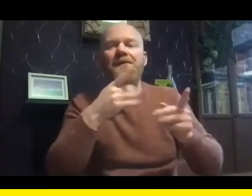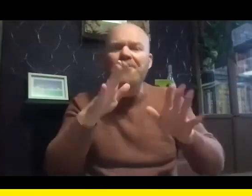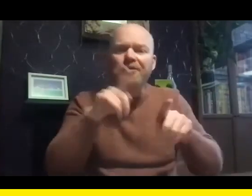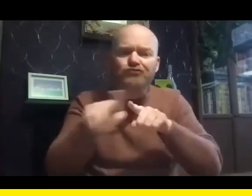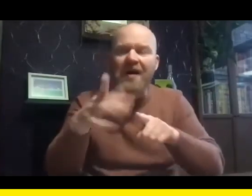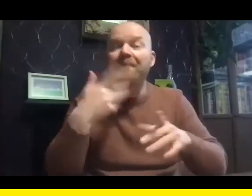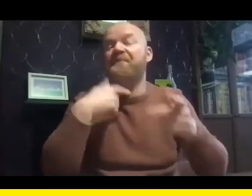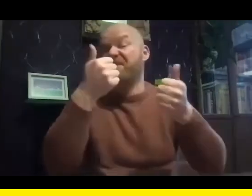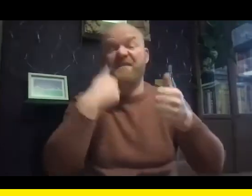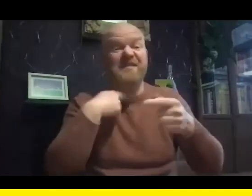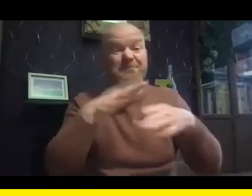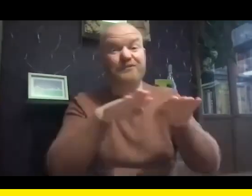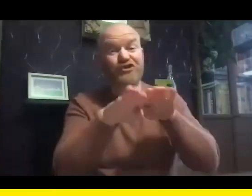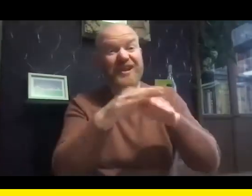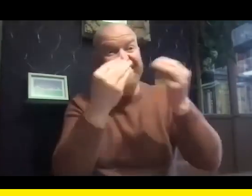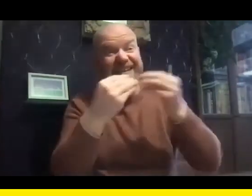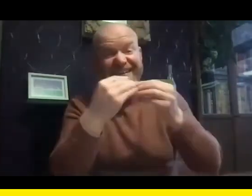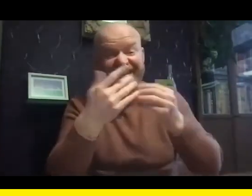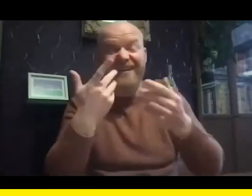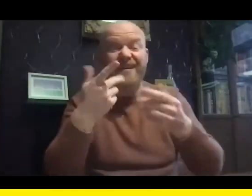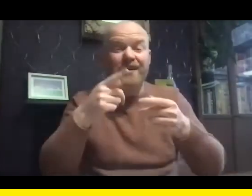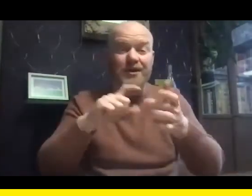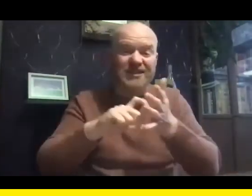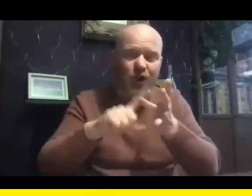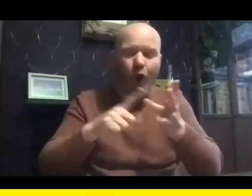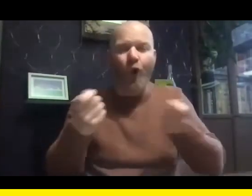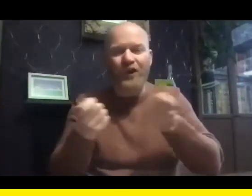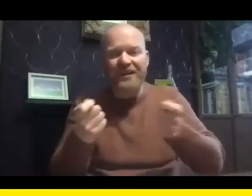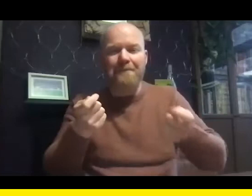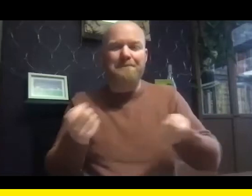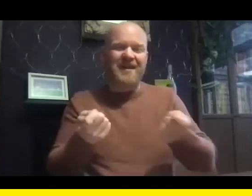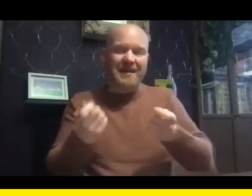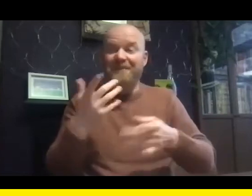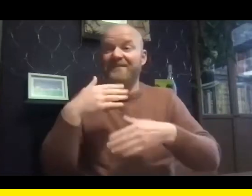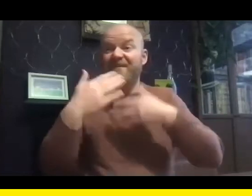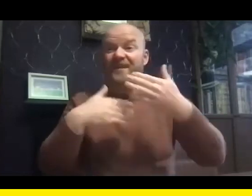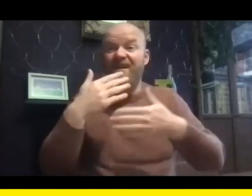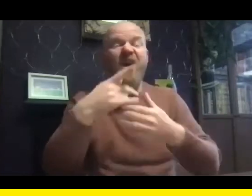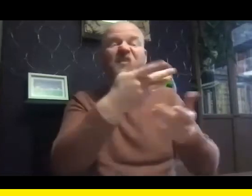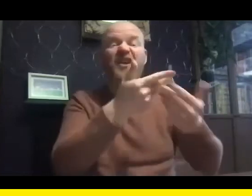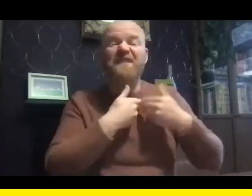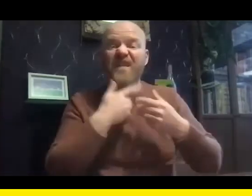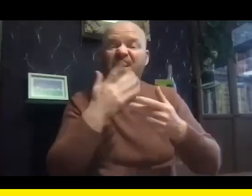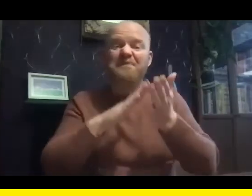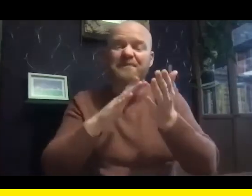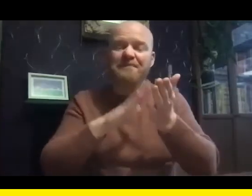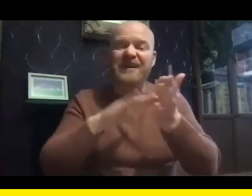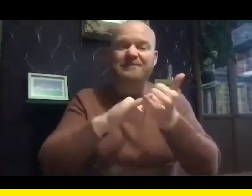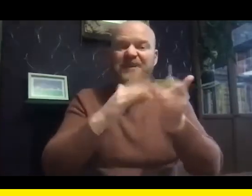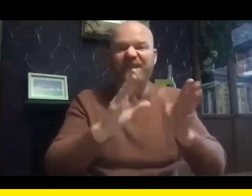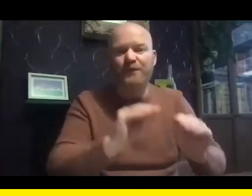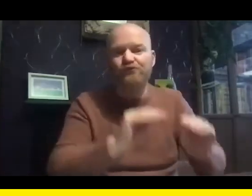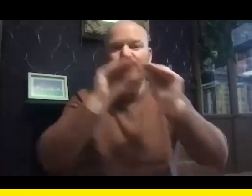me to have interpreters? I thought, well, let's give it a go. So I went on the training as a